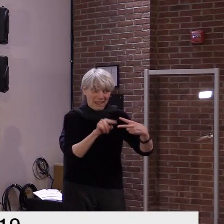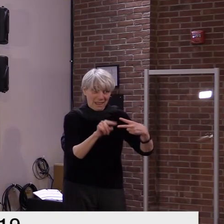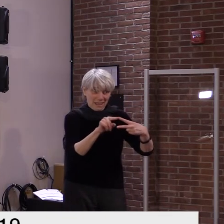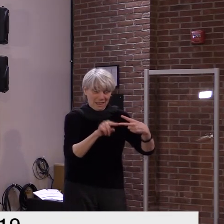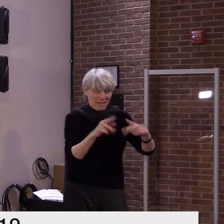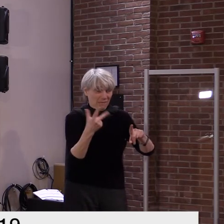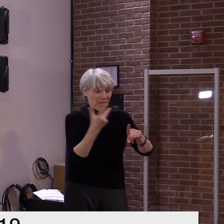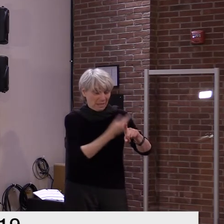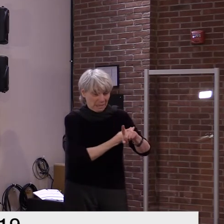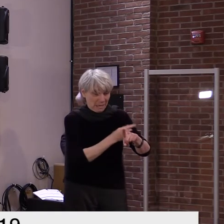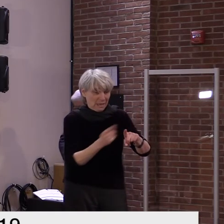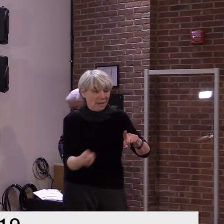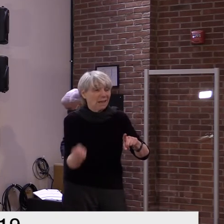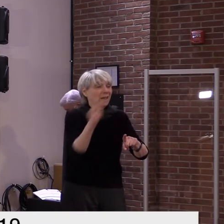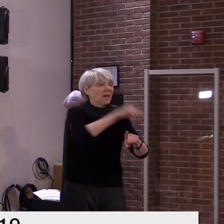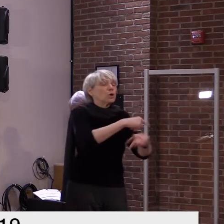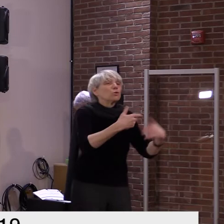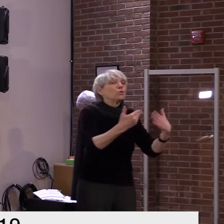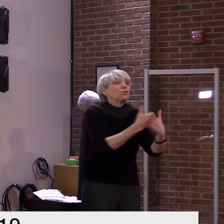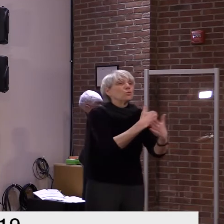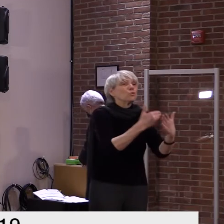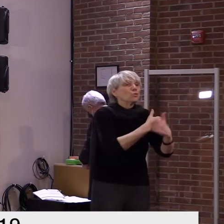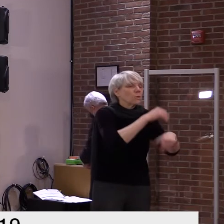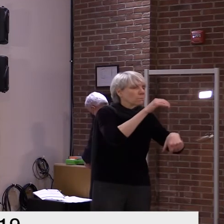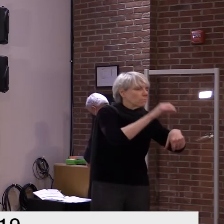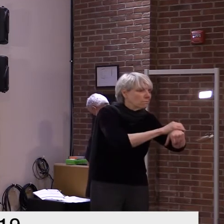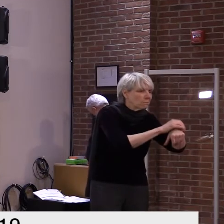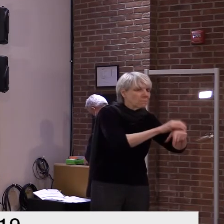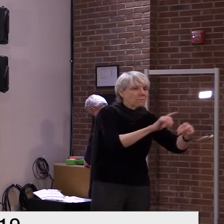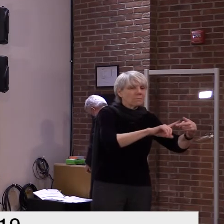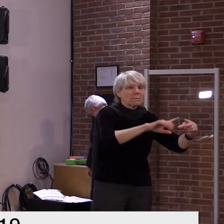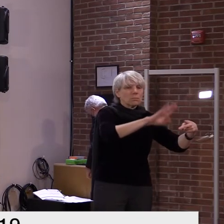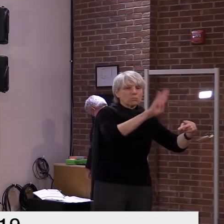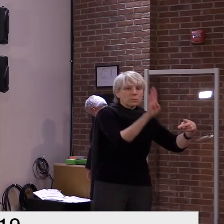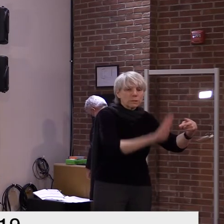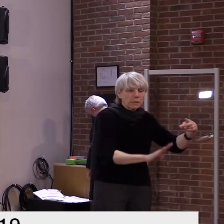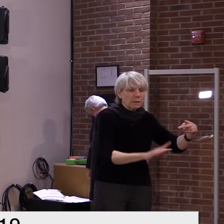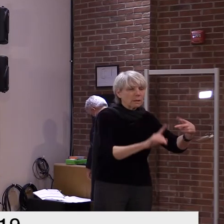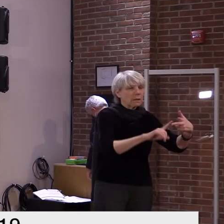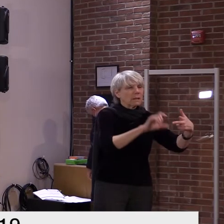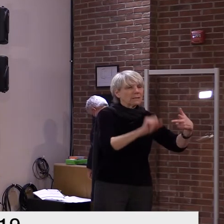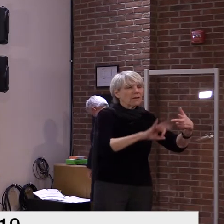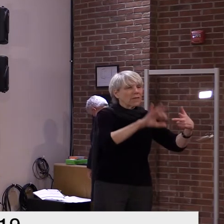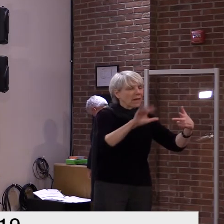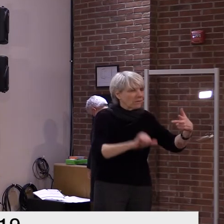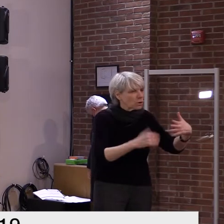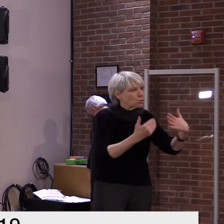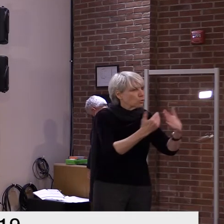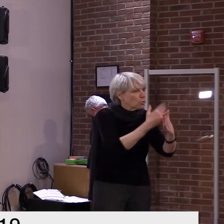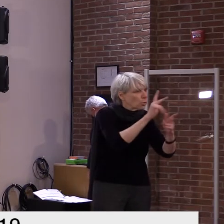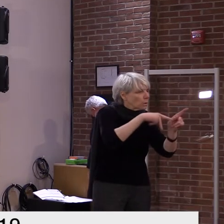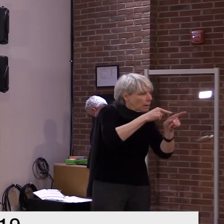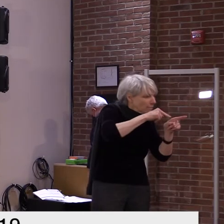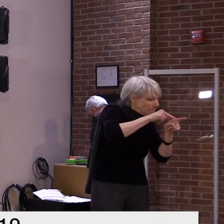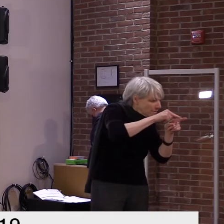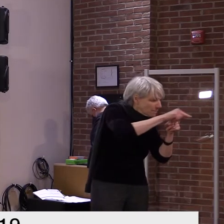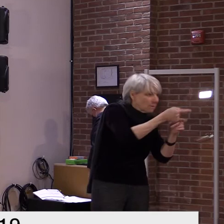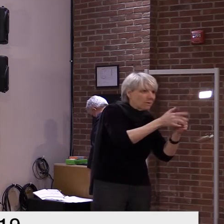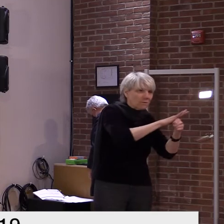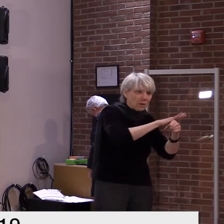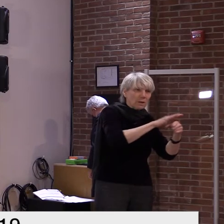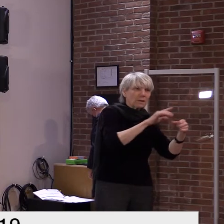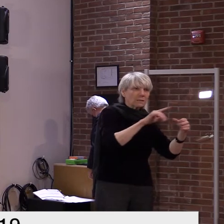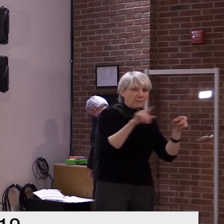information about the ability of the two main vaccines in the field today, okay,